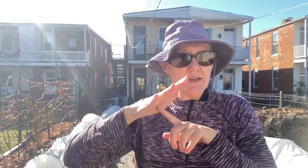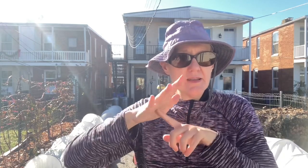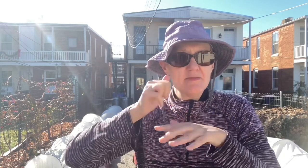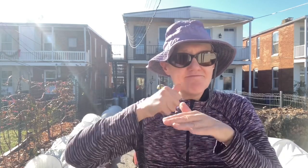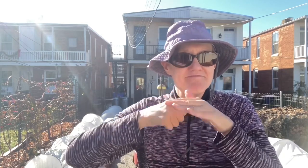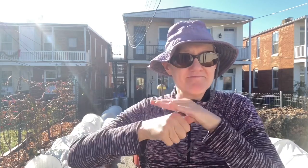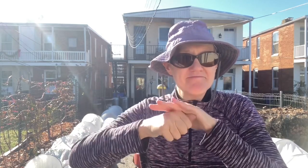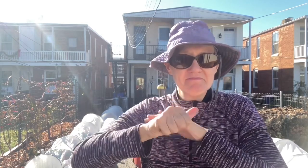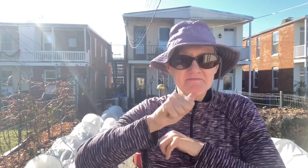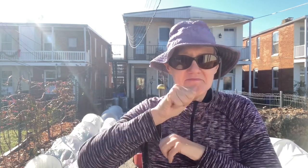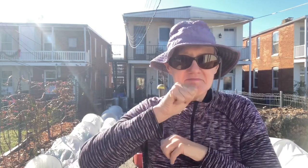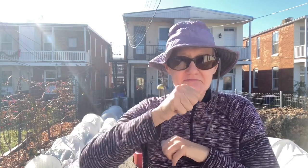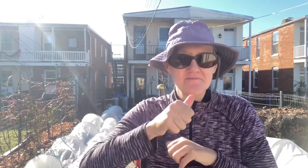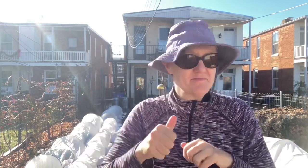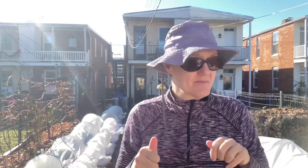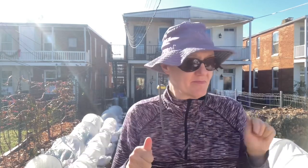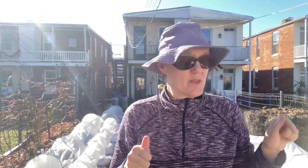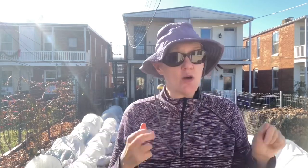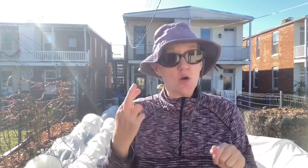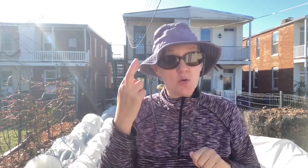leaves, not down into the dirt.